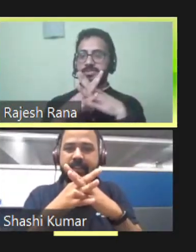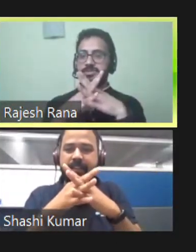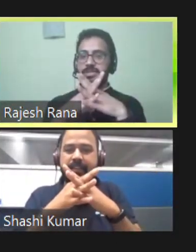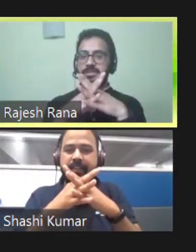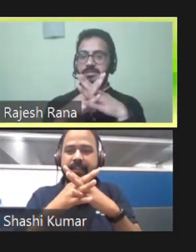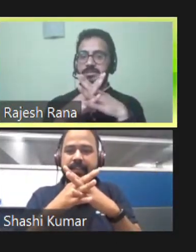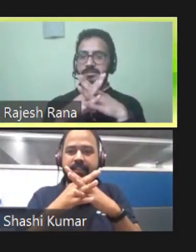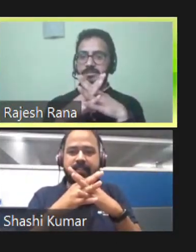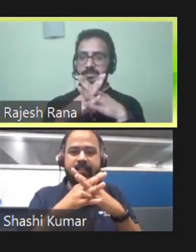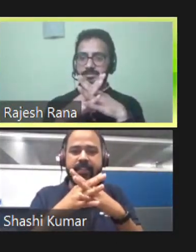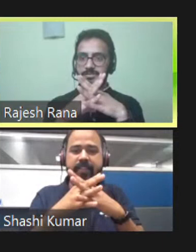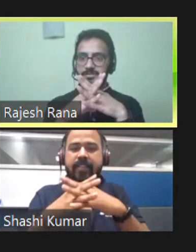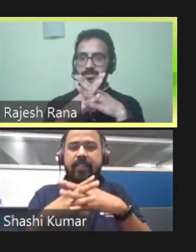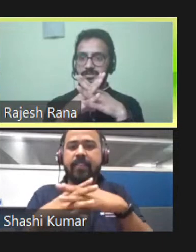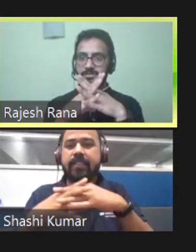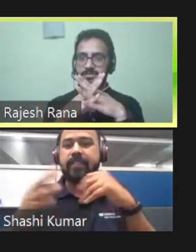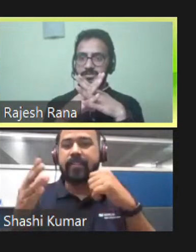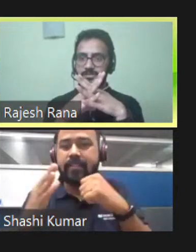Wednesday,